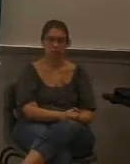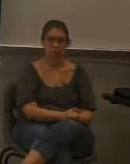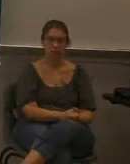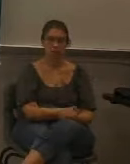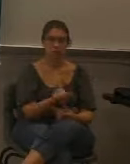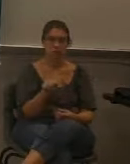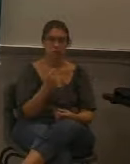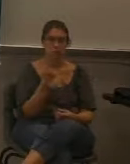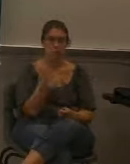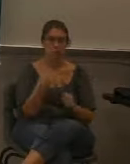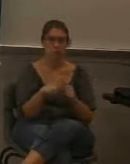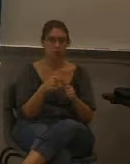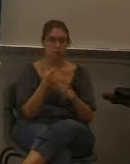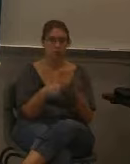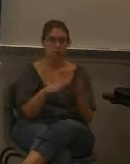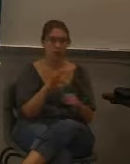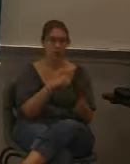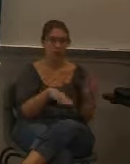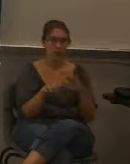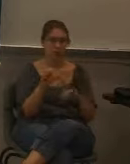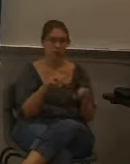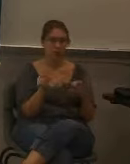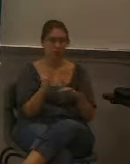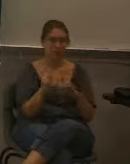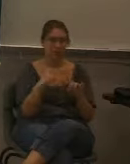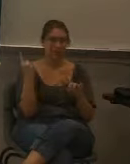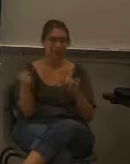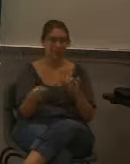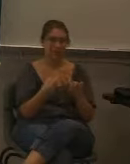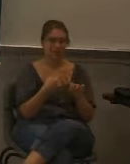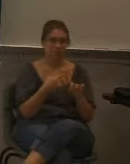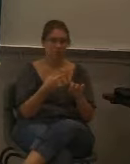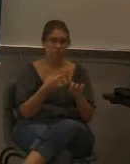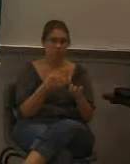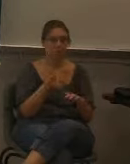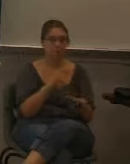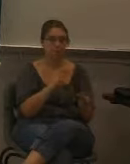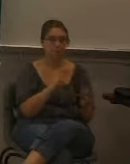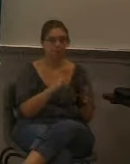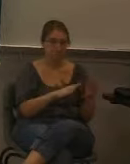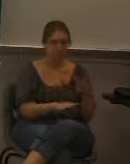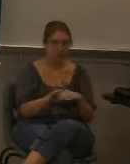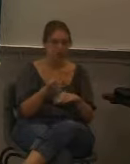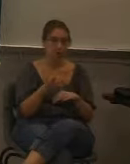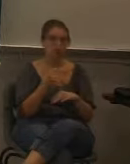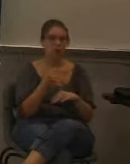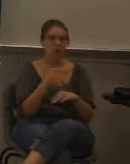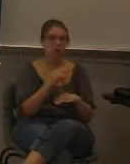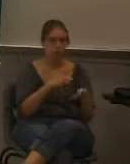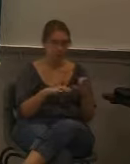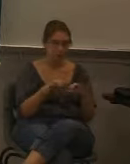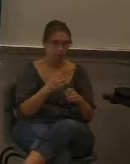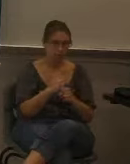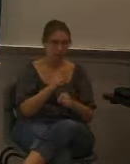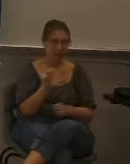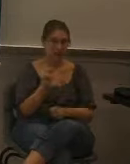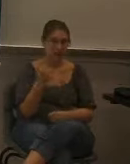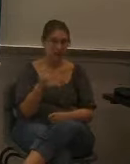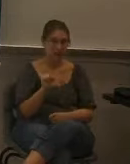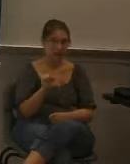Anybody remember what biochemical nitrogen cycling? Biogeochemical nitrogen cycling creates nitrogen gas.